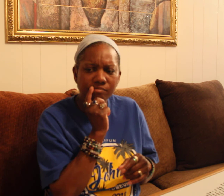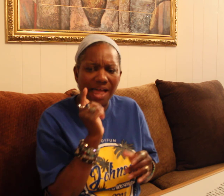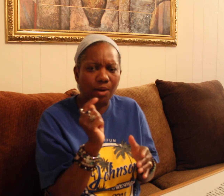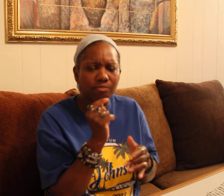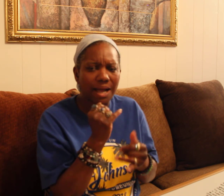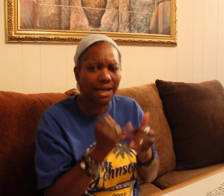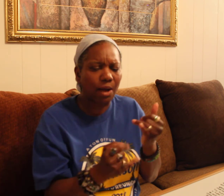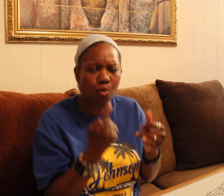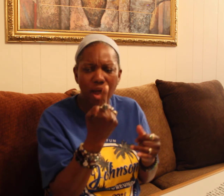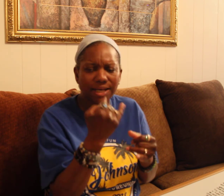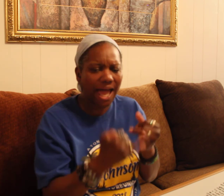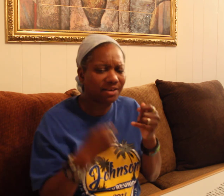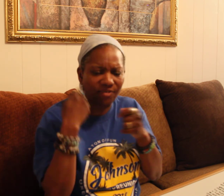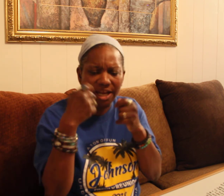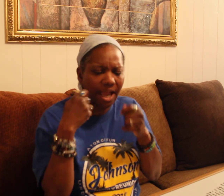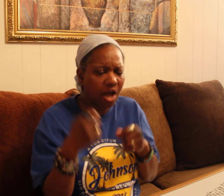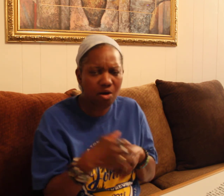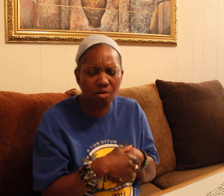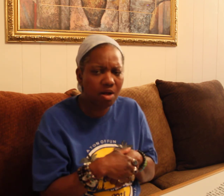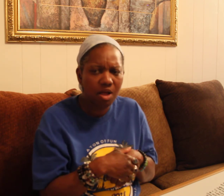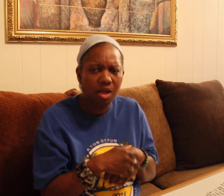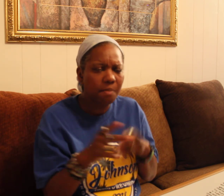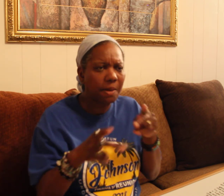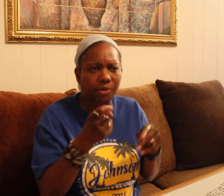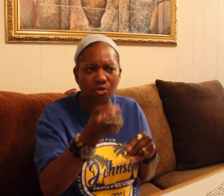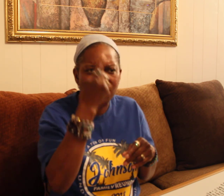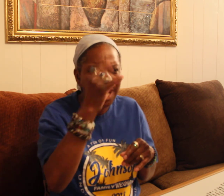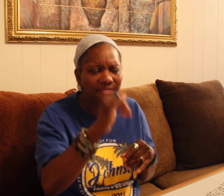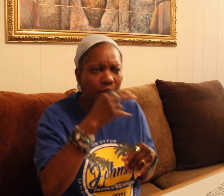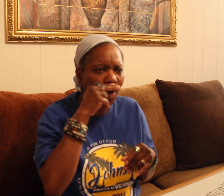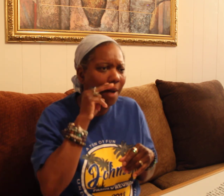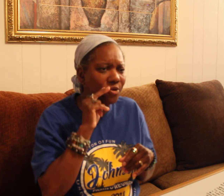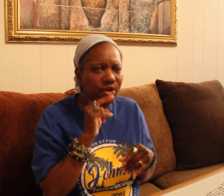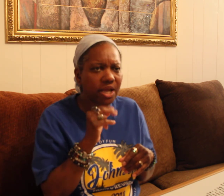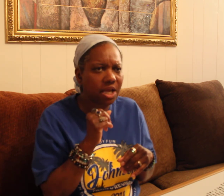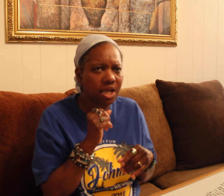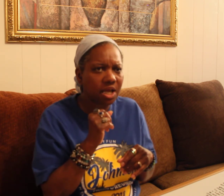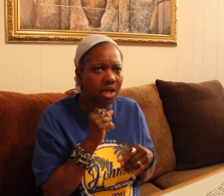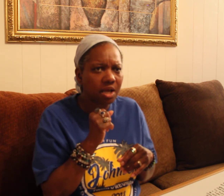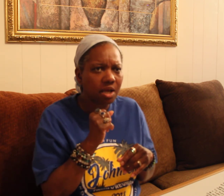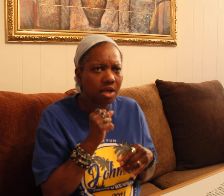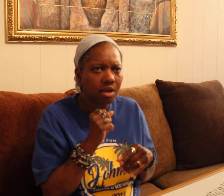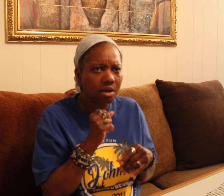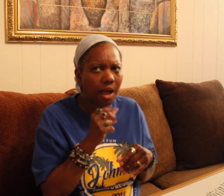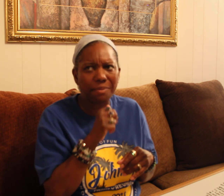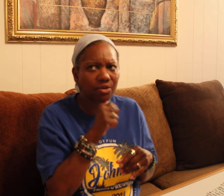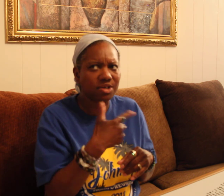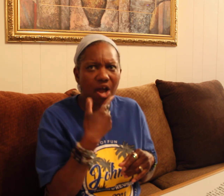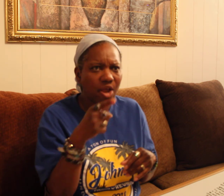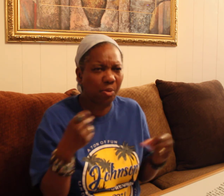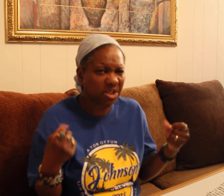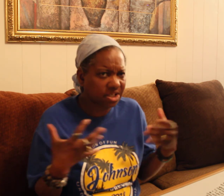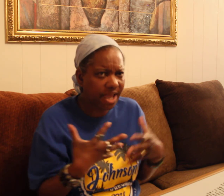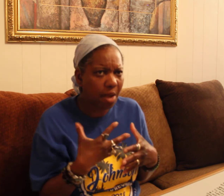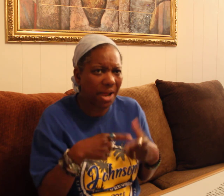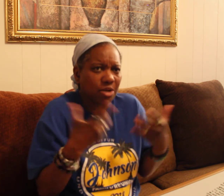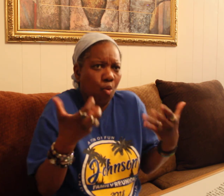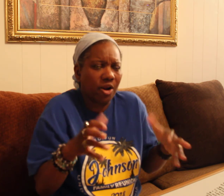that my one last video, people don't understand that robbery. I'm not going to tell you I wasn't scared, but I didn't want